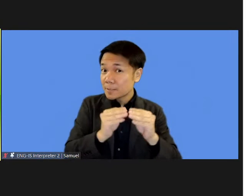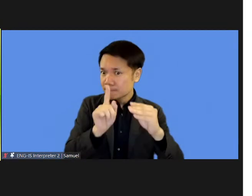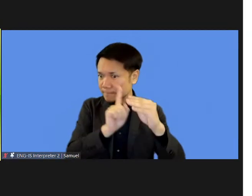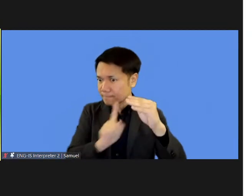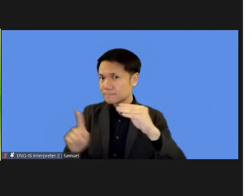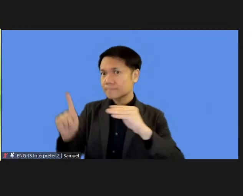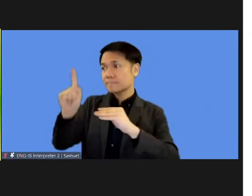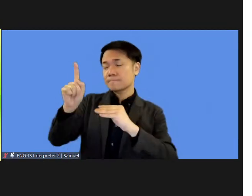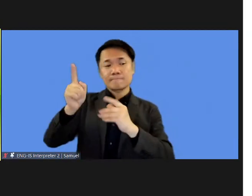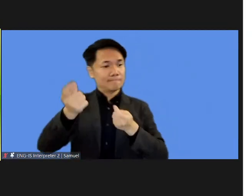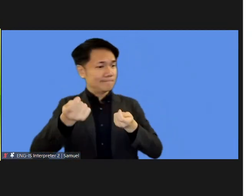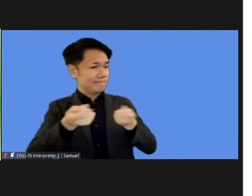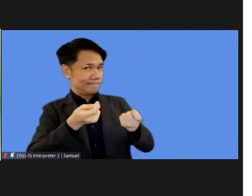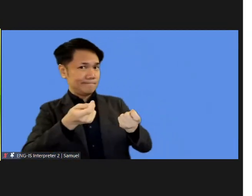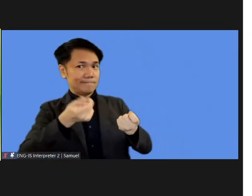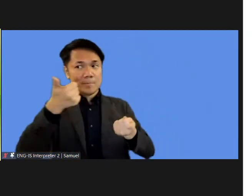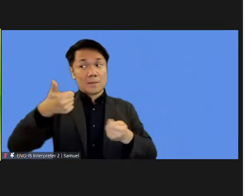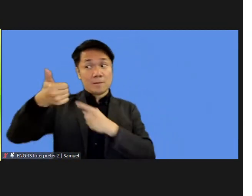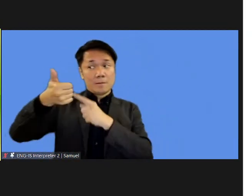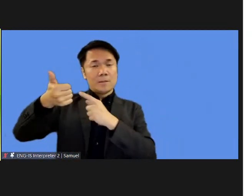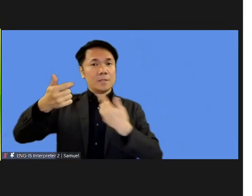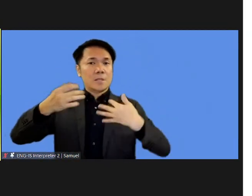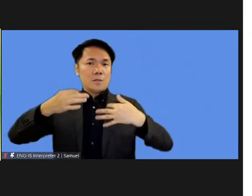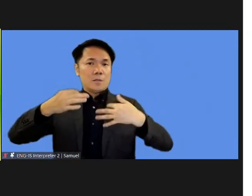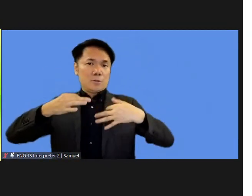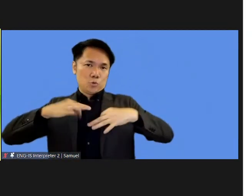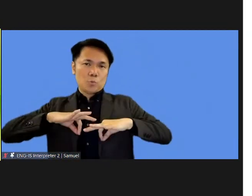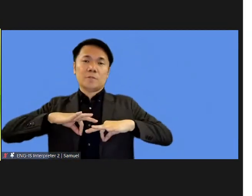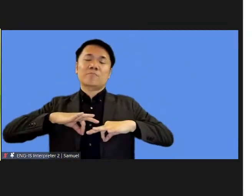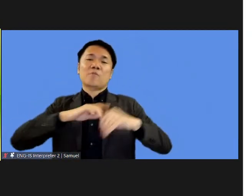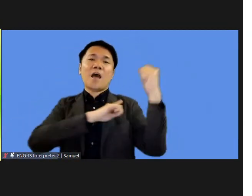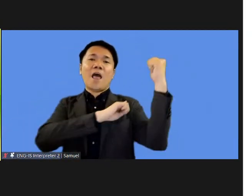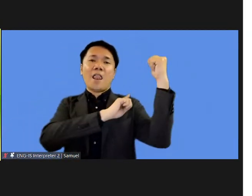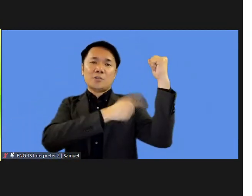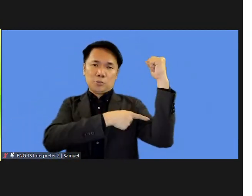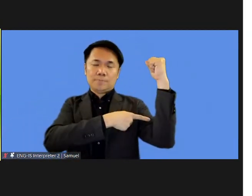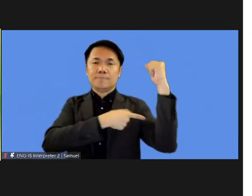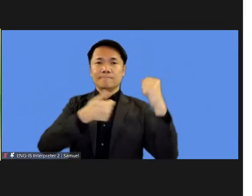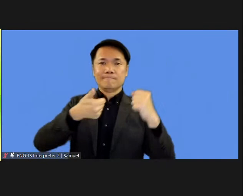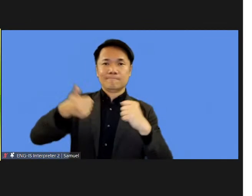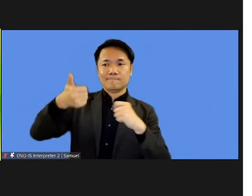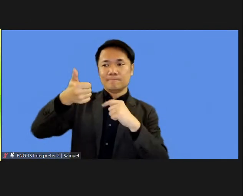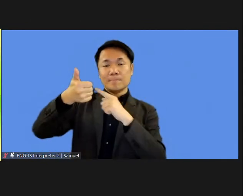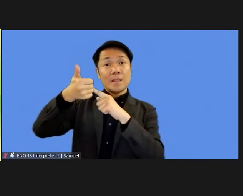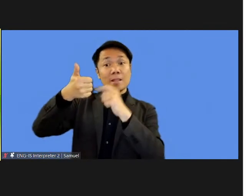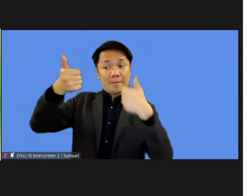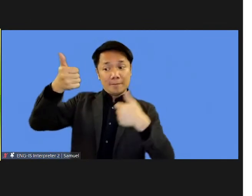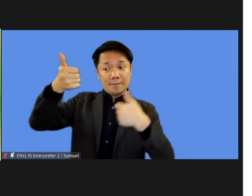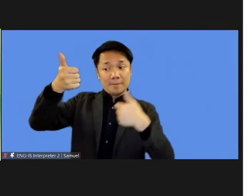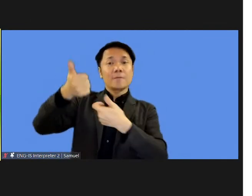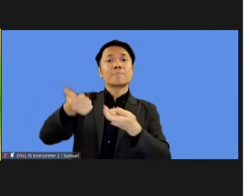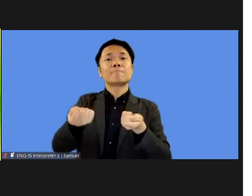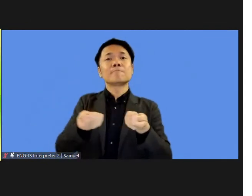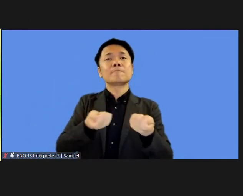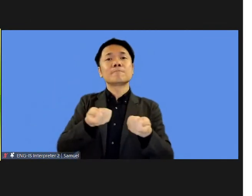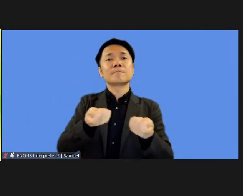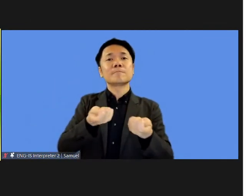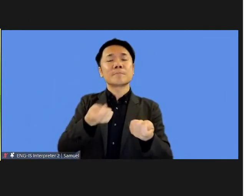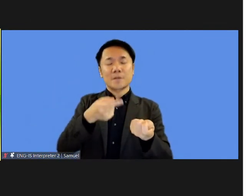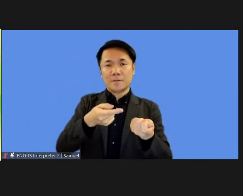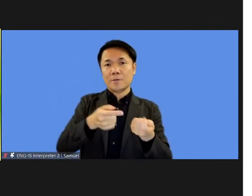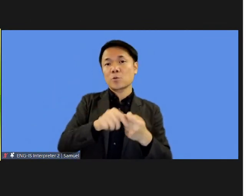Energy and Renewable Energy, and moderated by Ms. Meseret Semekun from